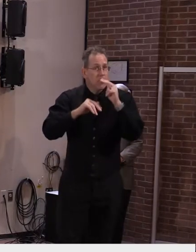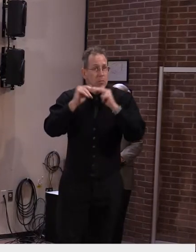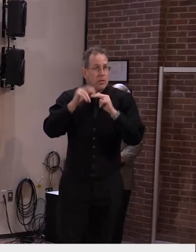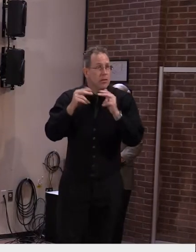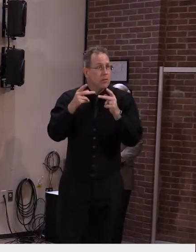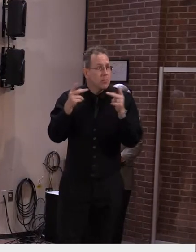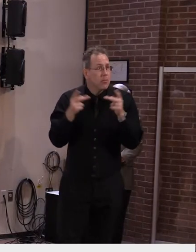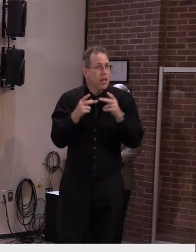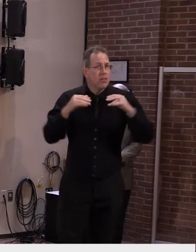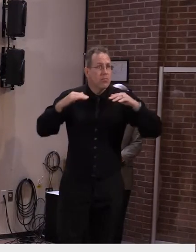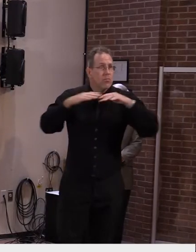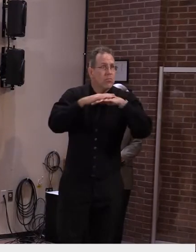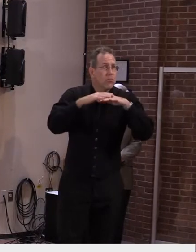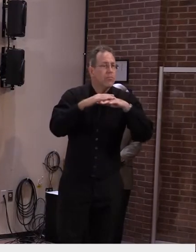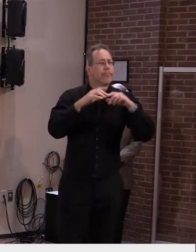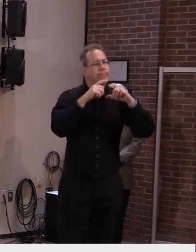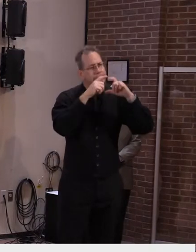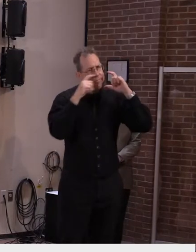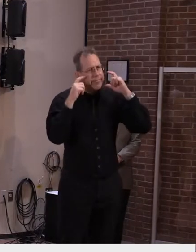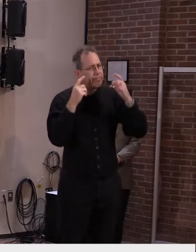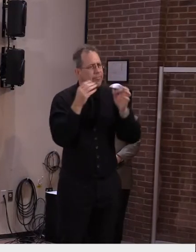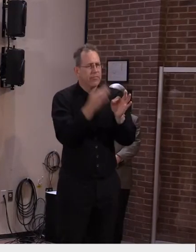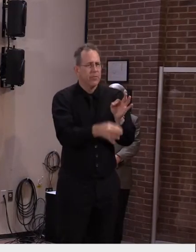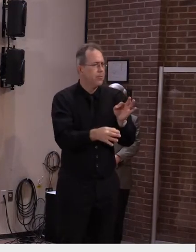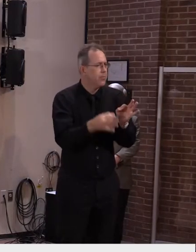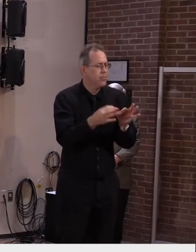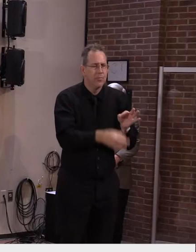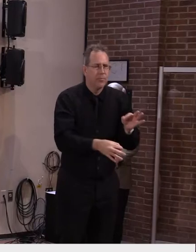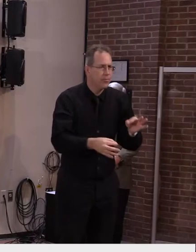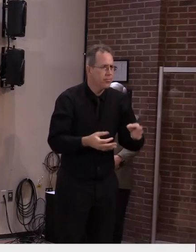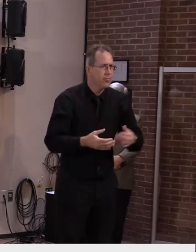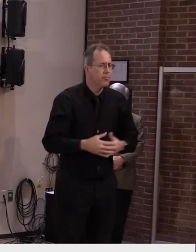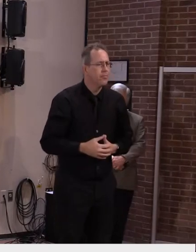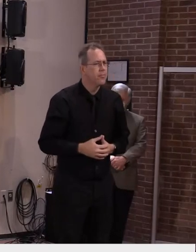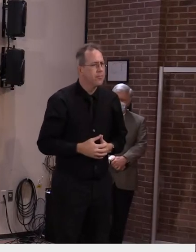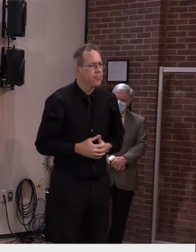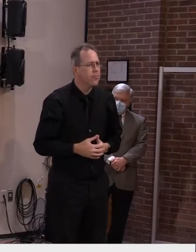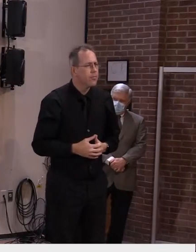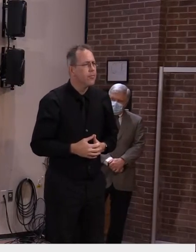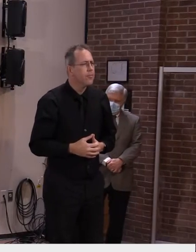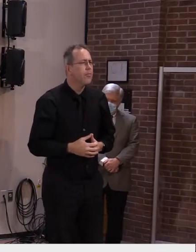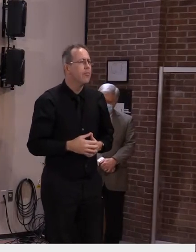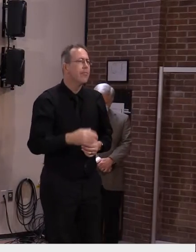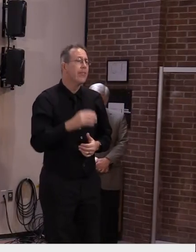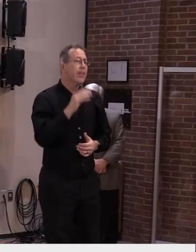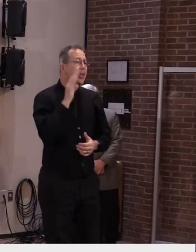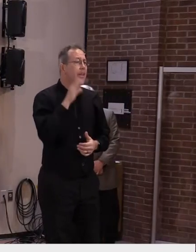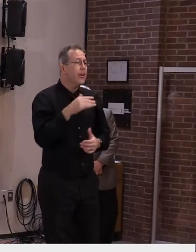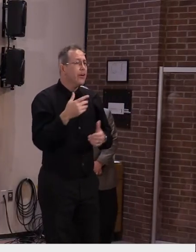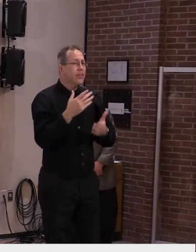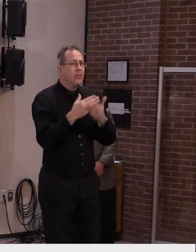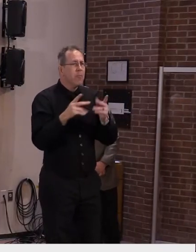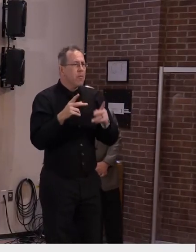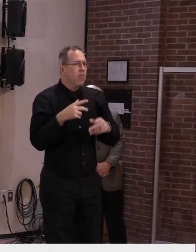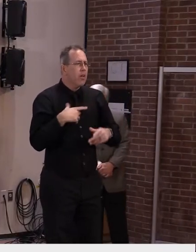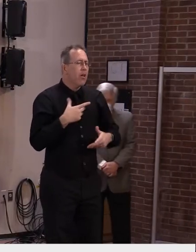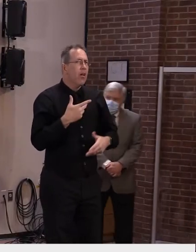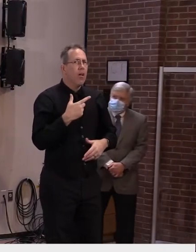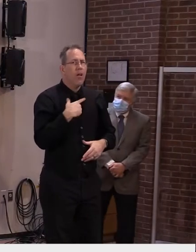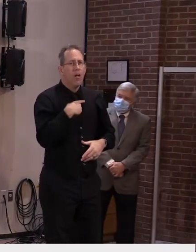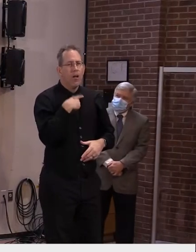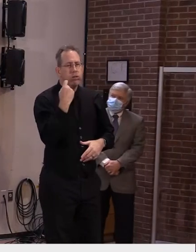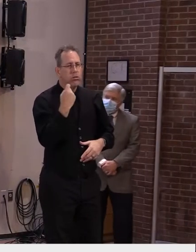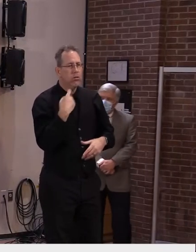but elsewhere as well, as trying to move on from the pandemic in many ways and regard something like masks